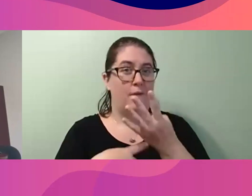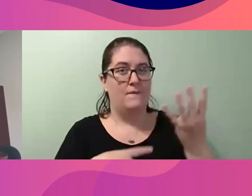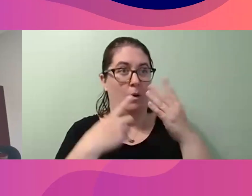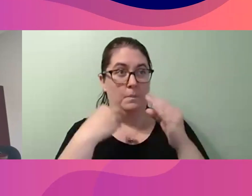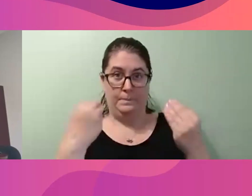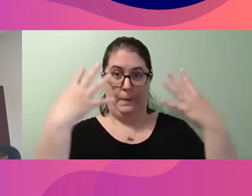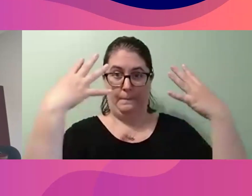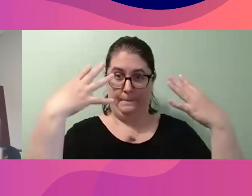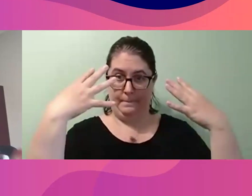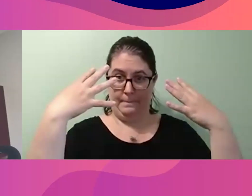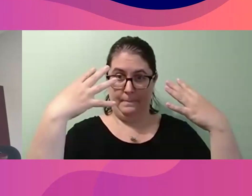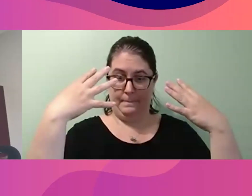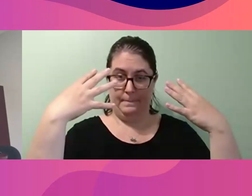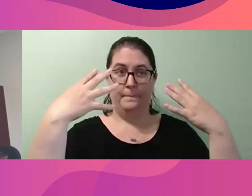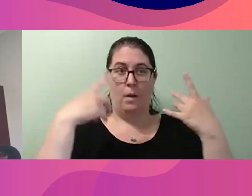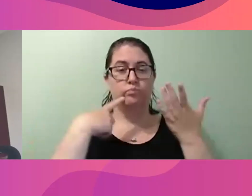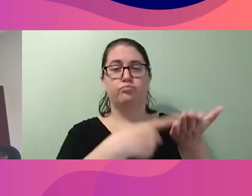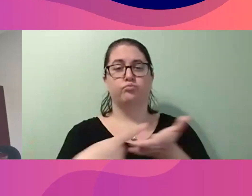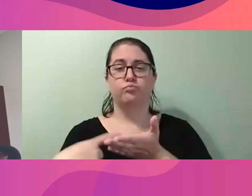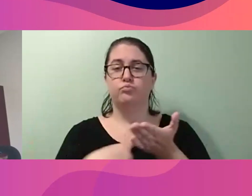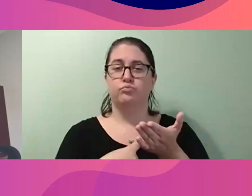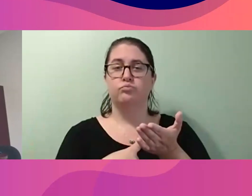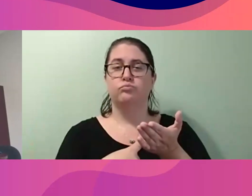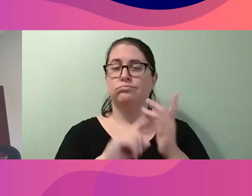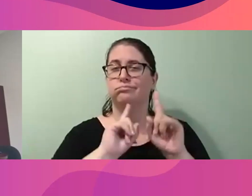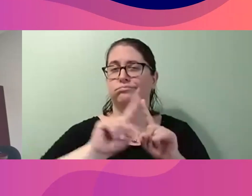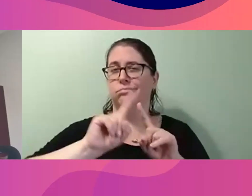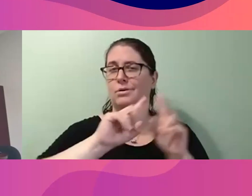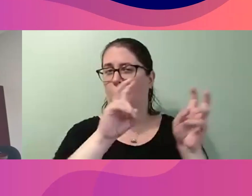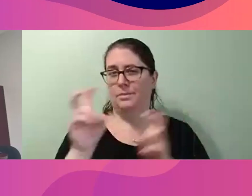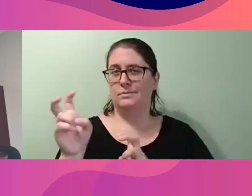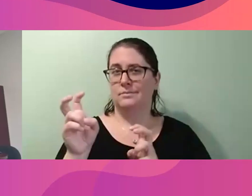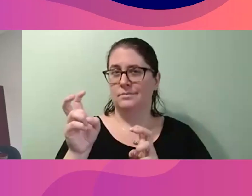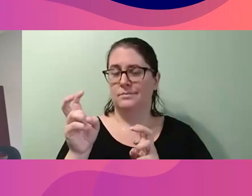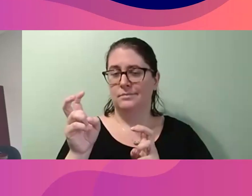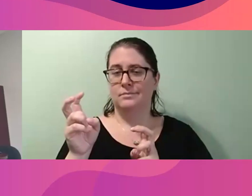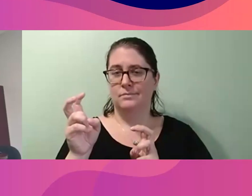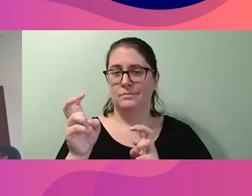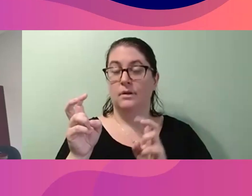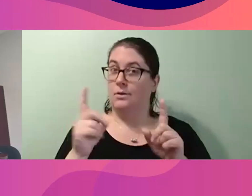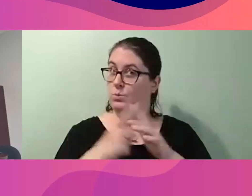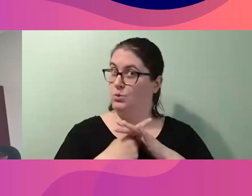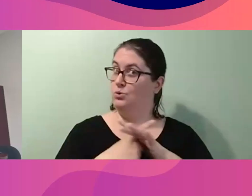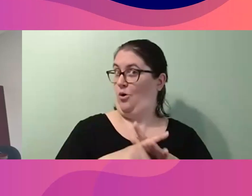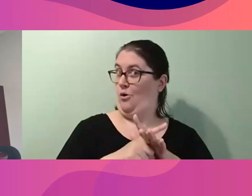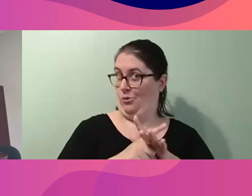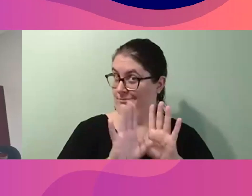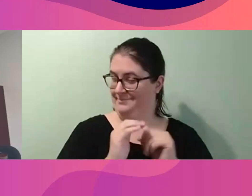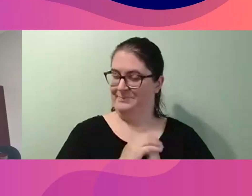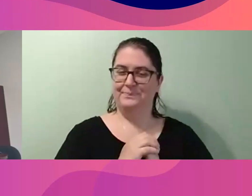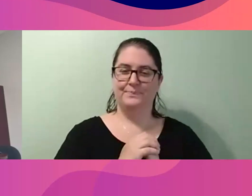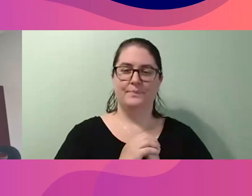and we are going to talk about a variety of different questions. But to start, what we'd like to